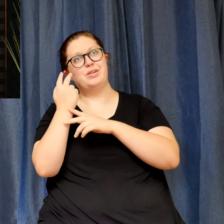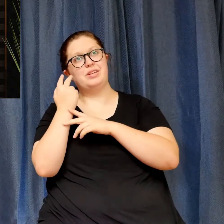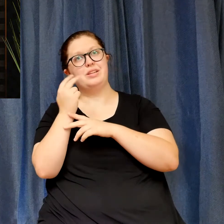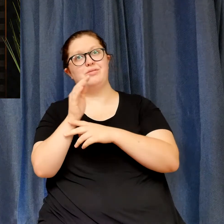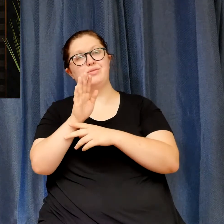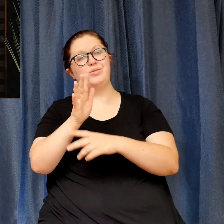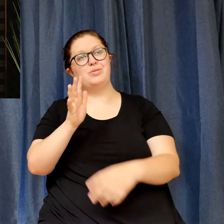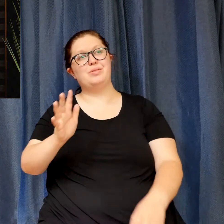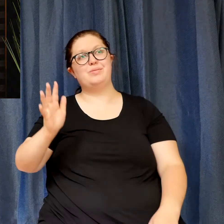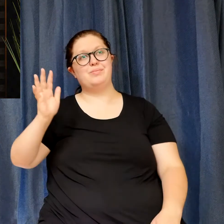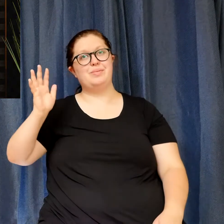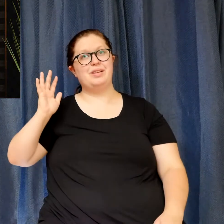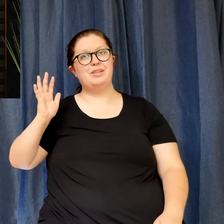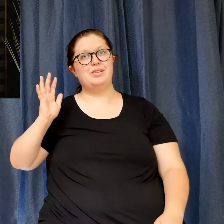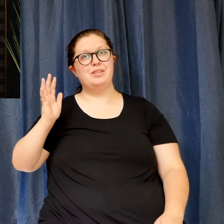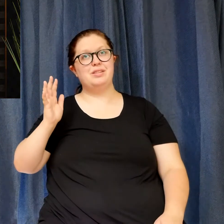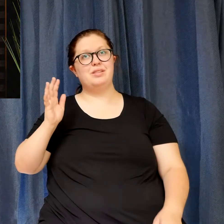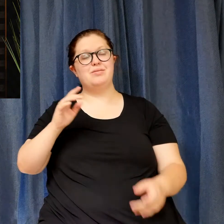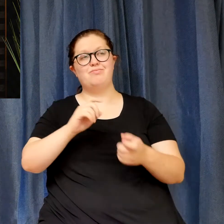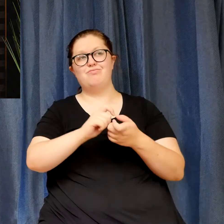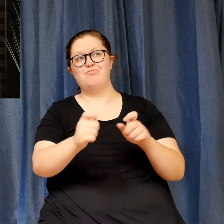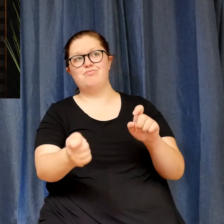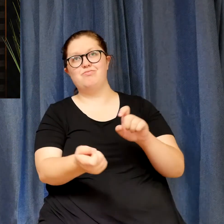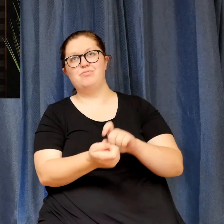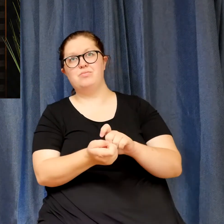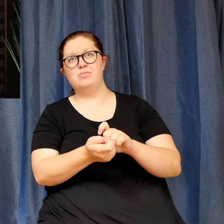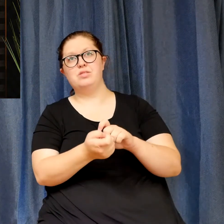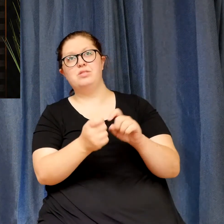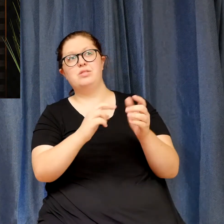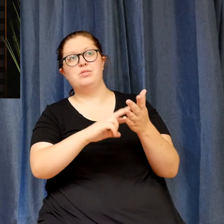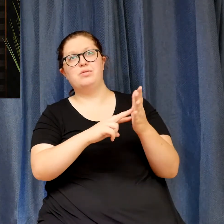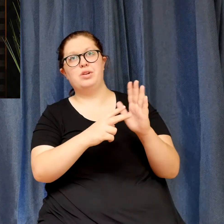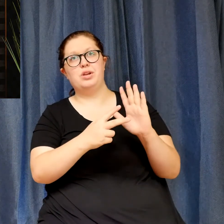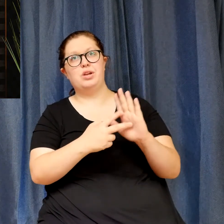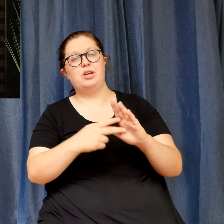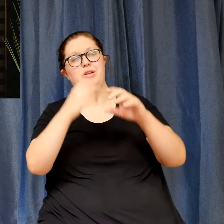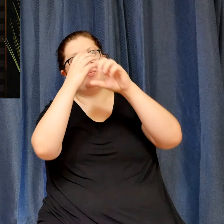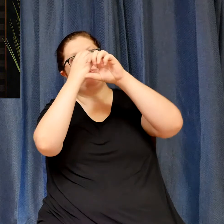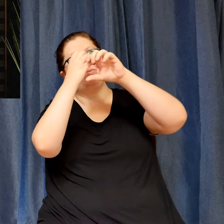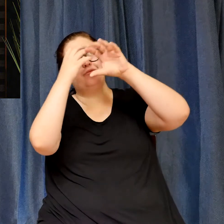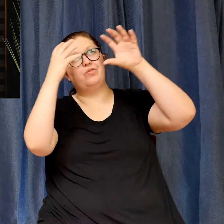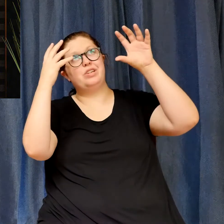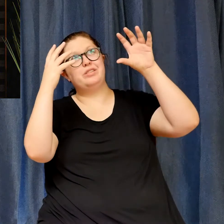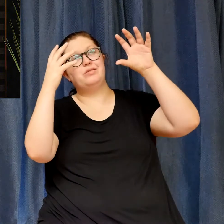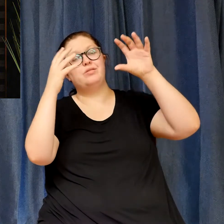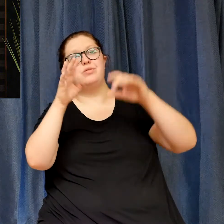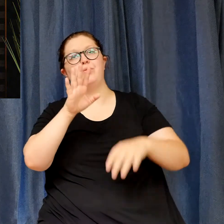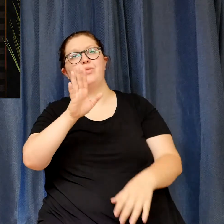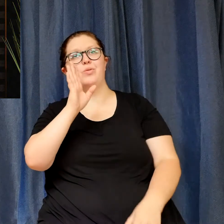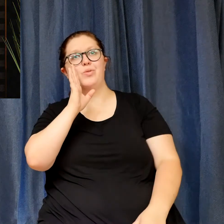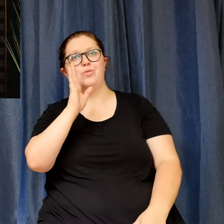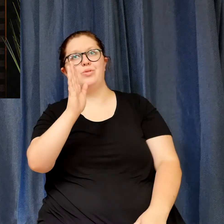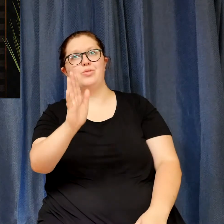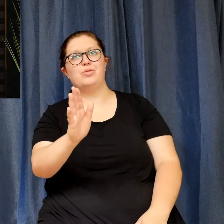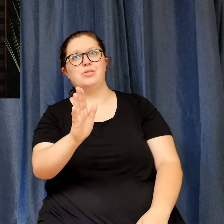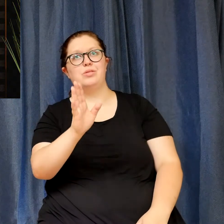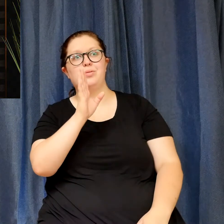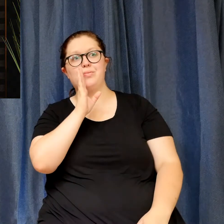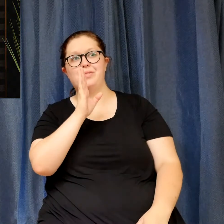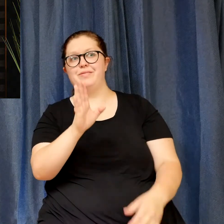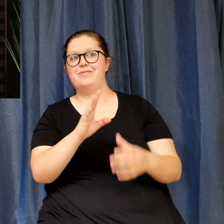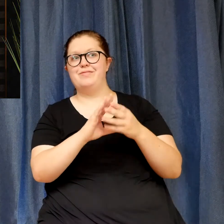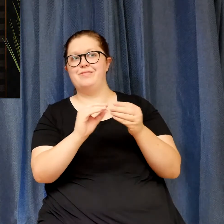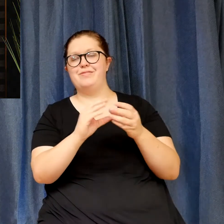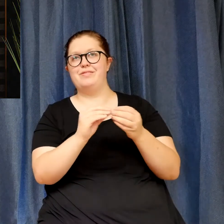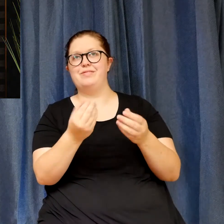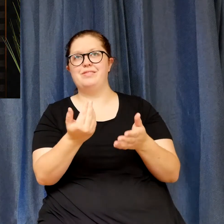memories of your past, and instead be defined by the vision of your future. I'm going to